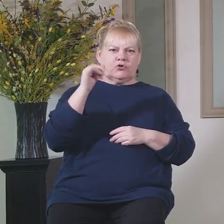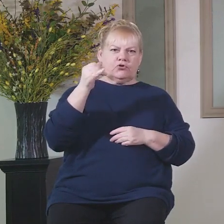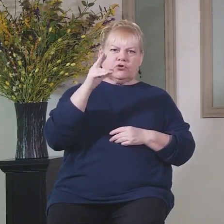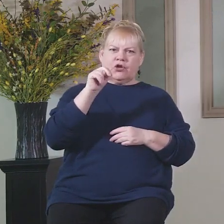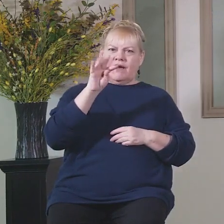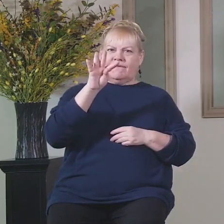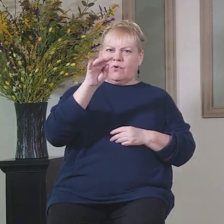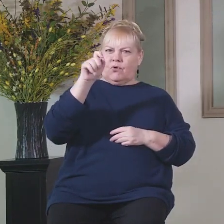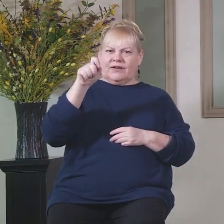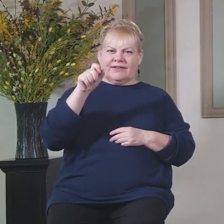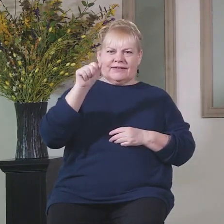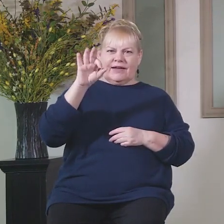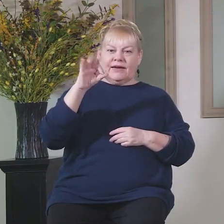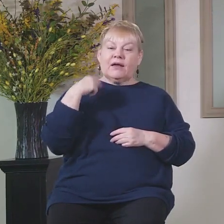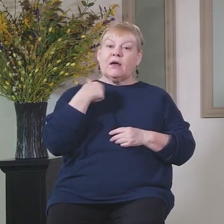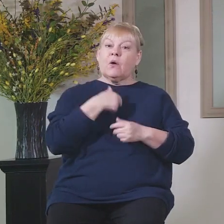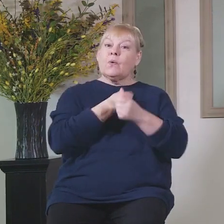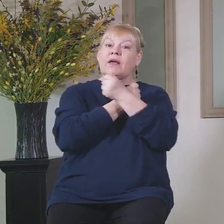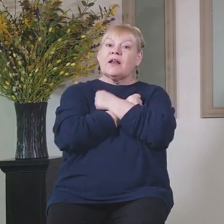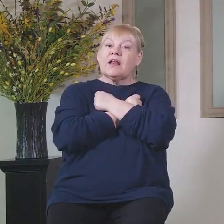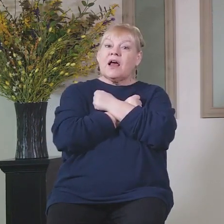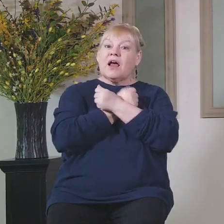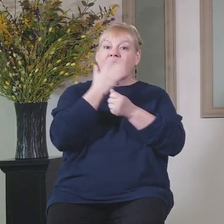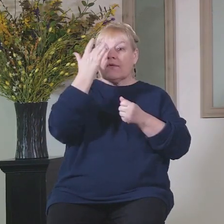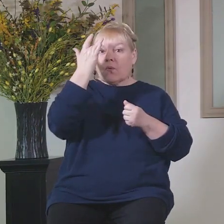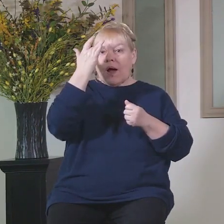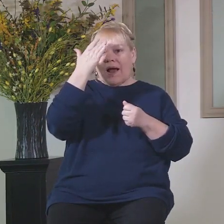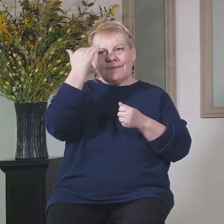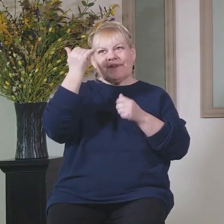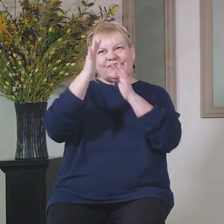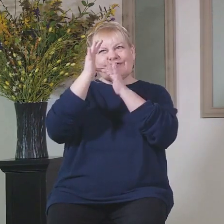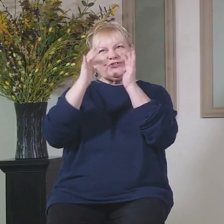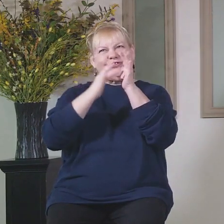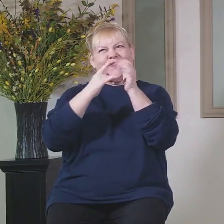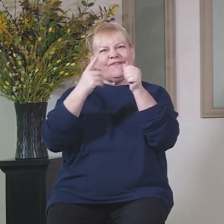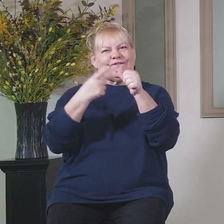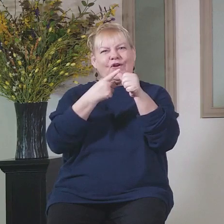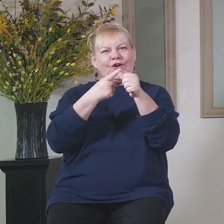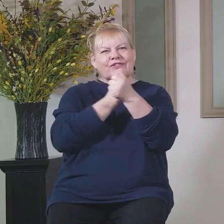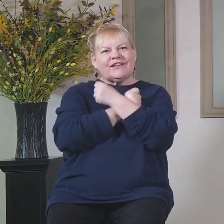verse 19, we love because he first loved us.